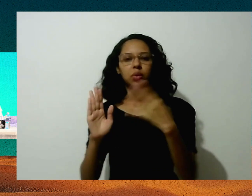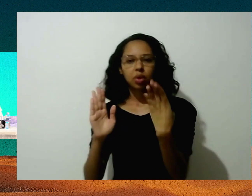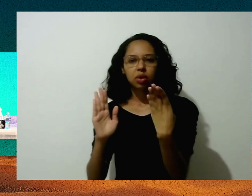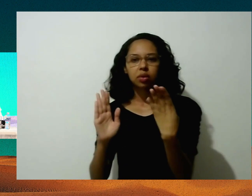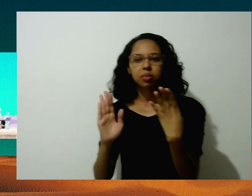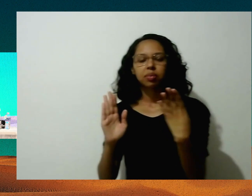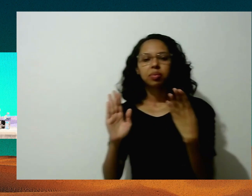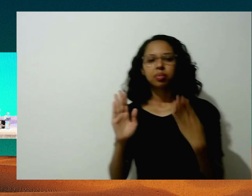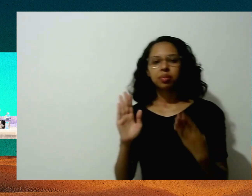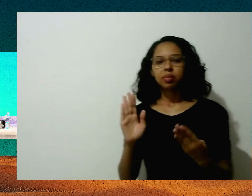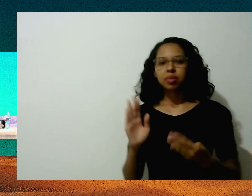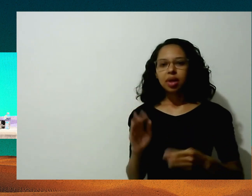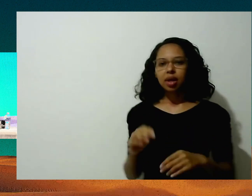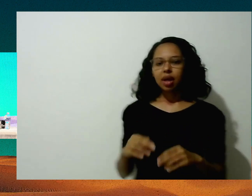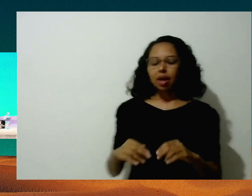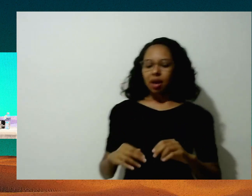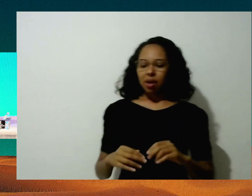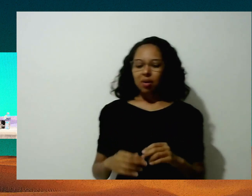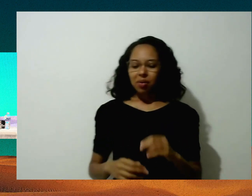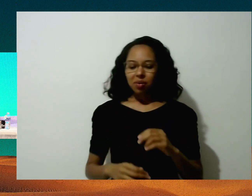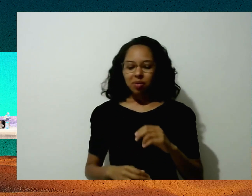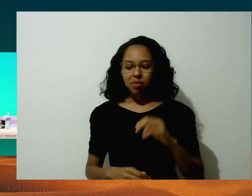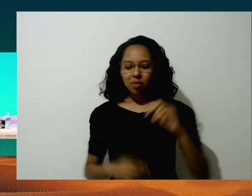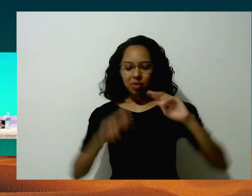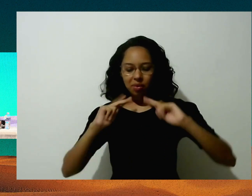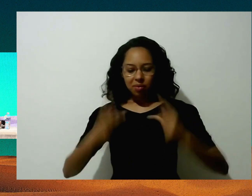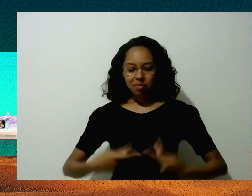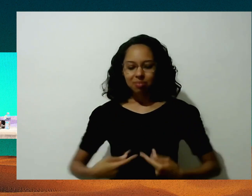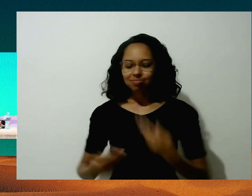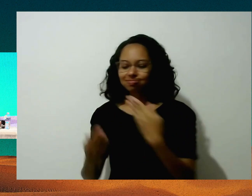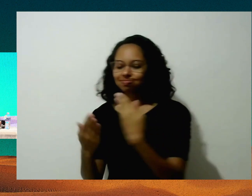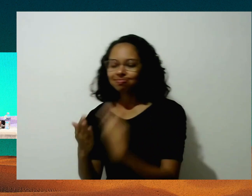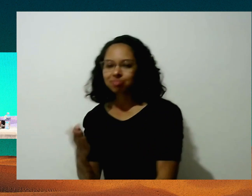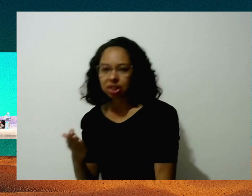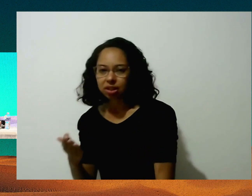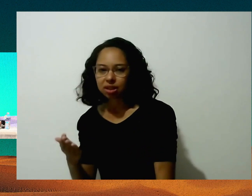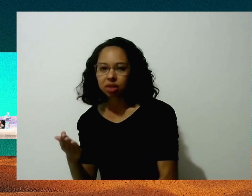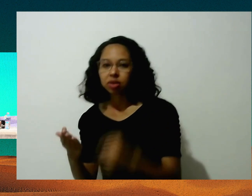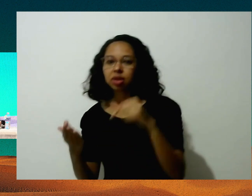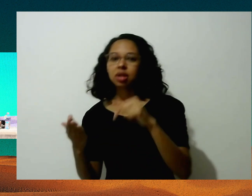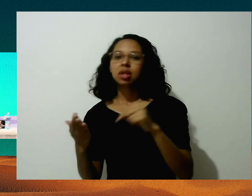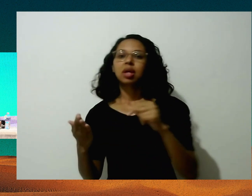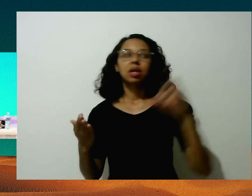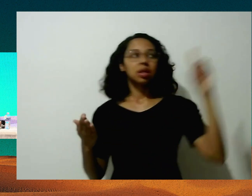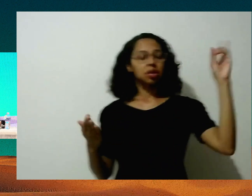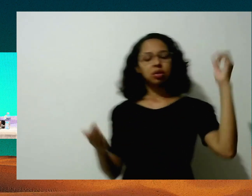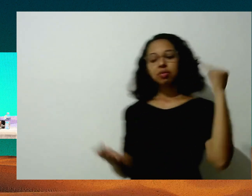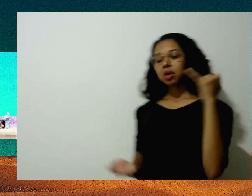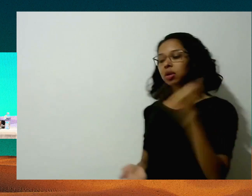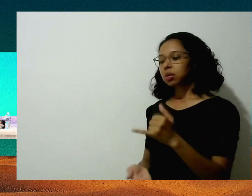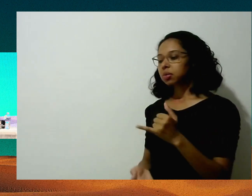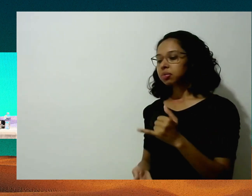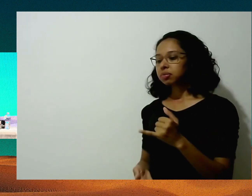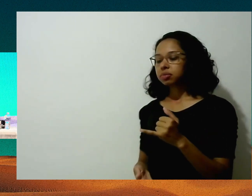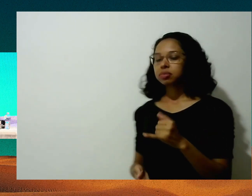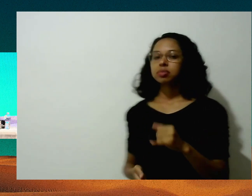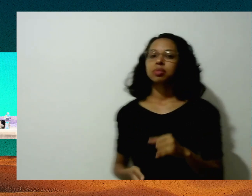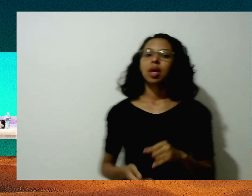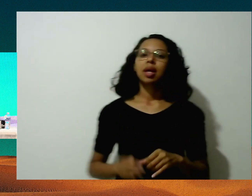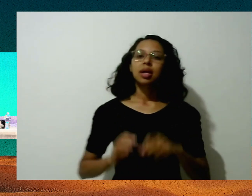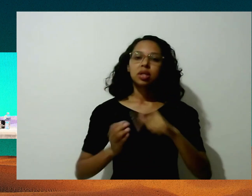the man's fall. e depois que o homem caiu, Deus disse, vou ler no Gênesis 3,